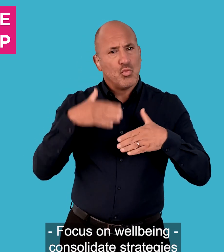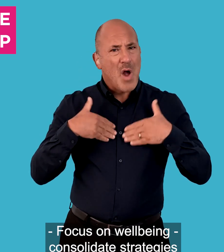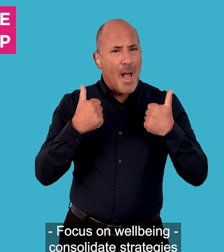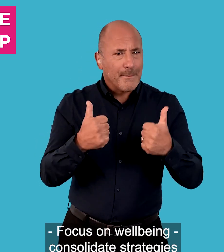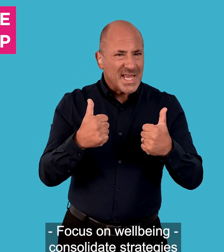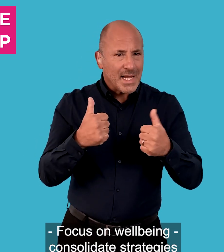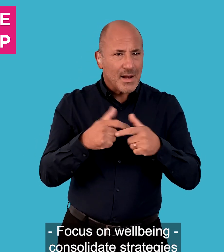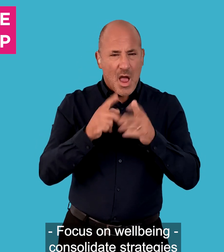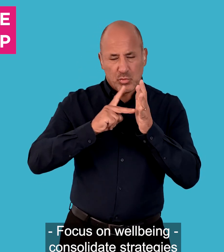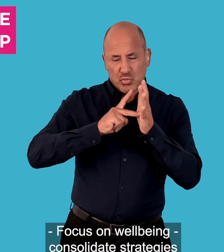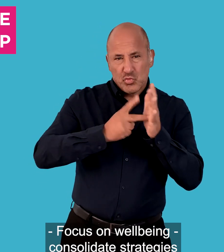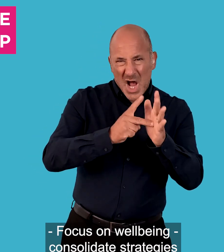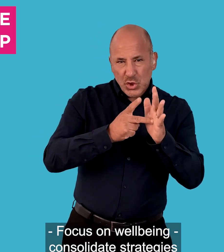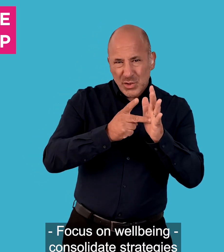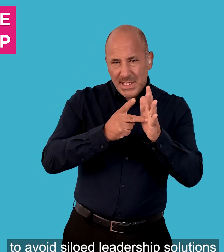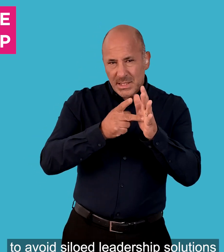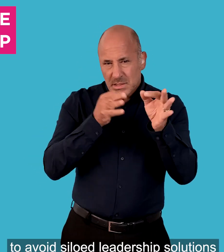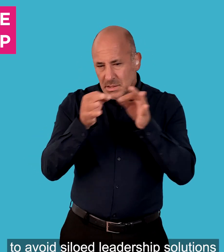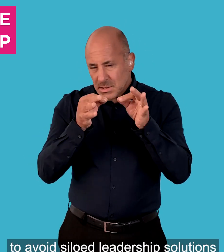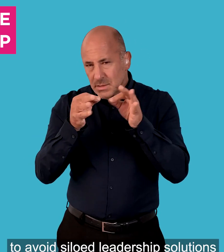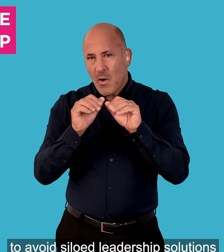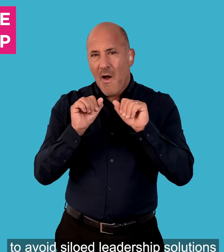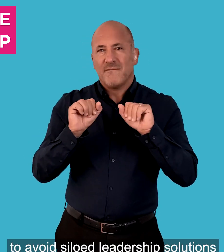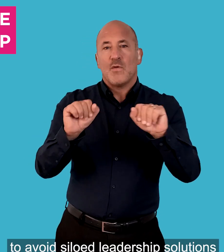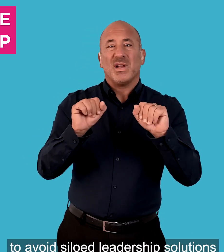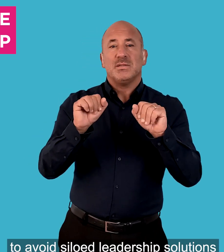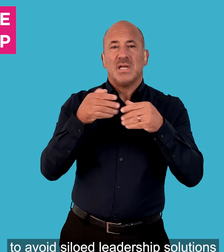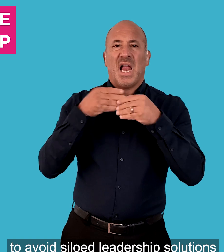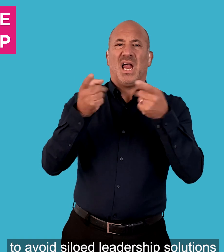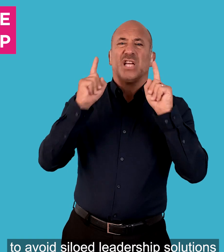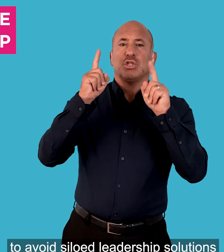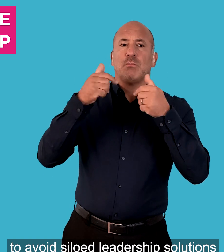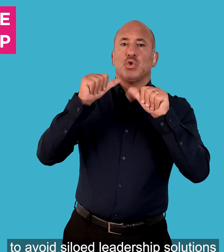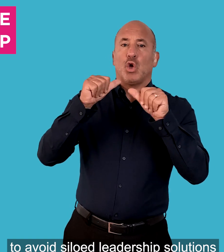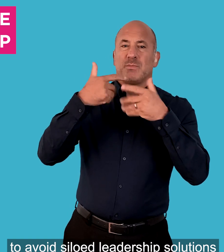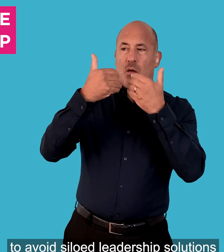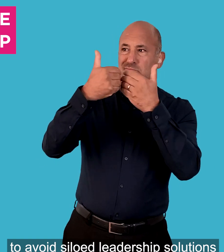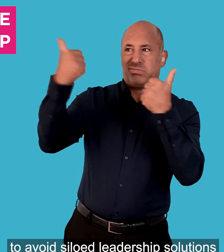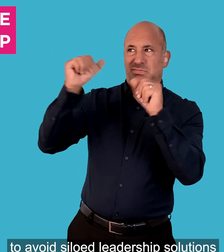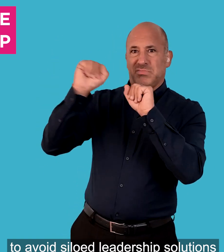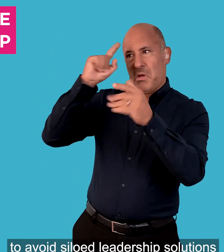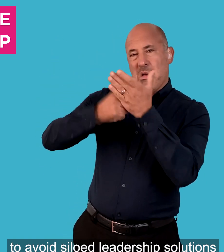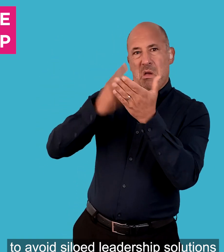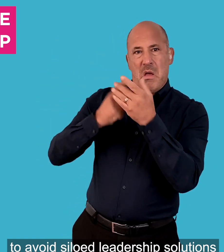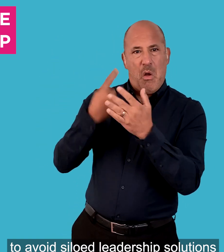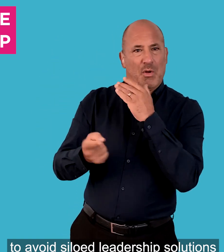on well-being, consolidate strategies to avoid siloed leadership solutions.